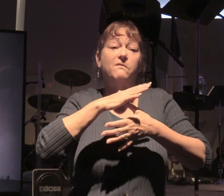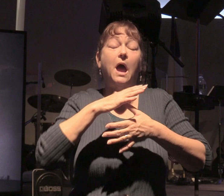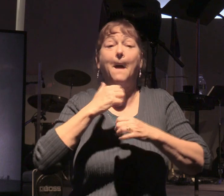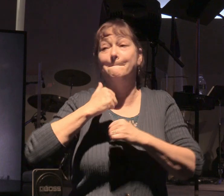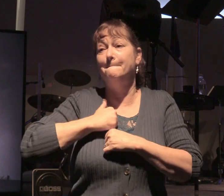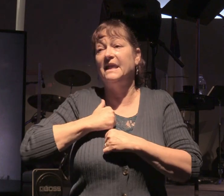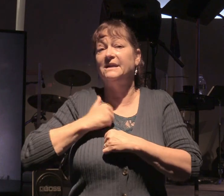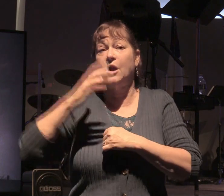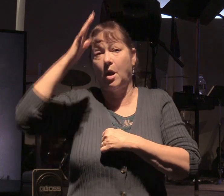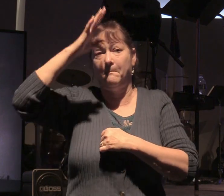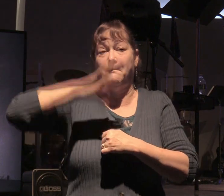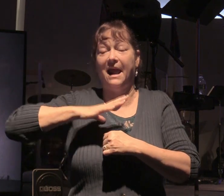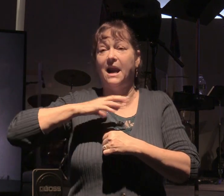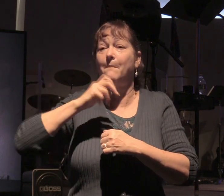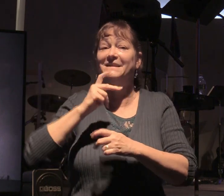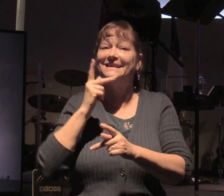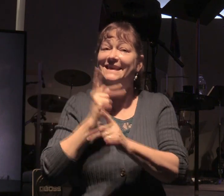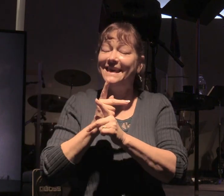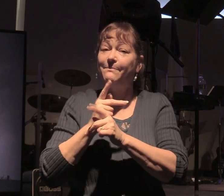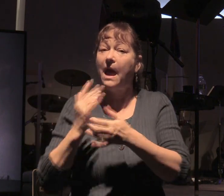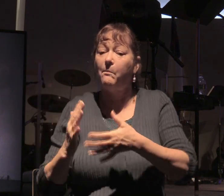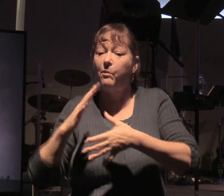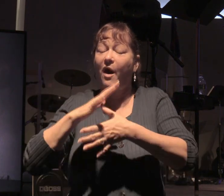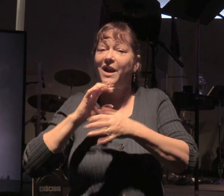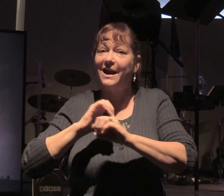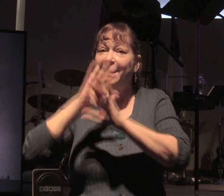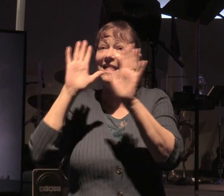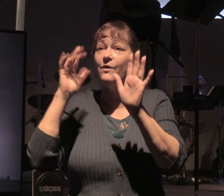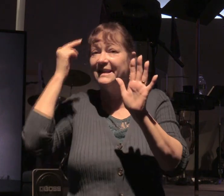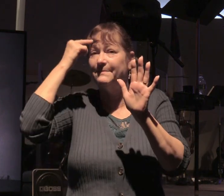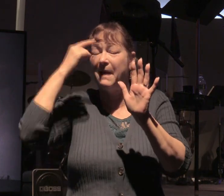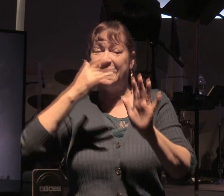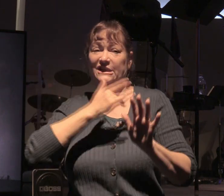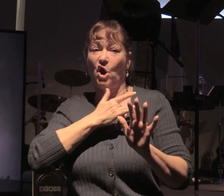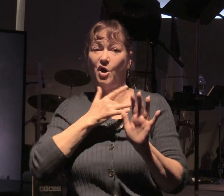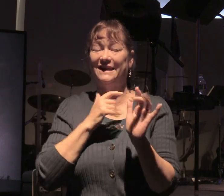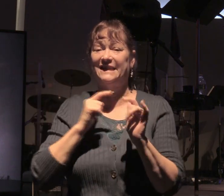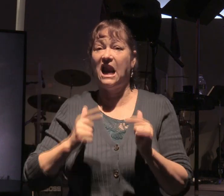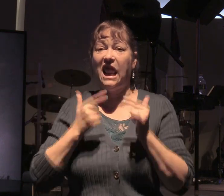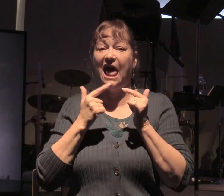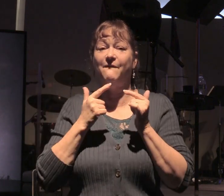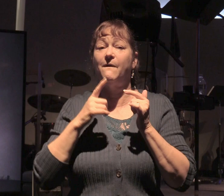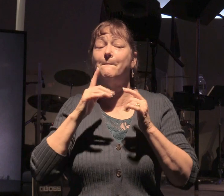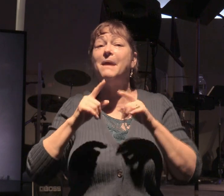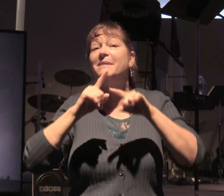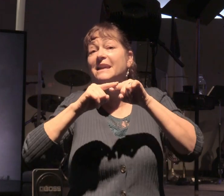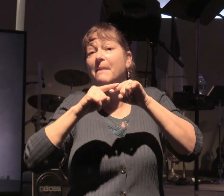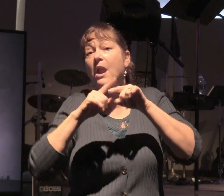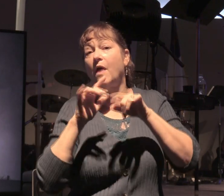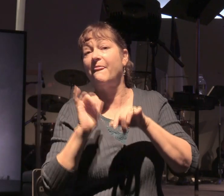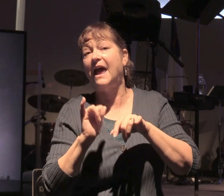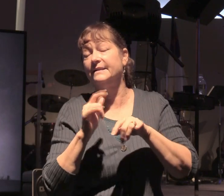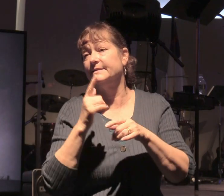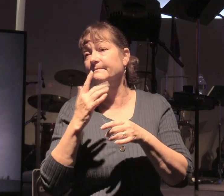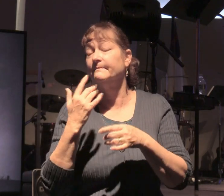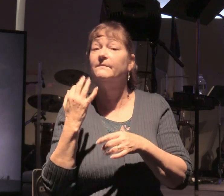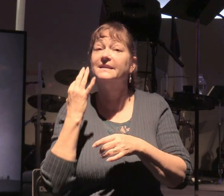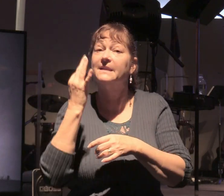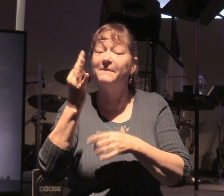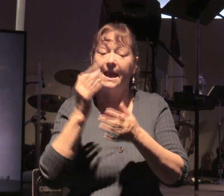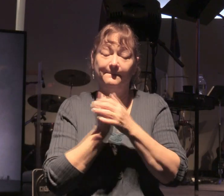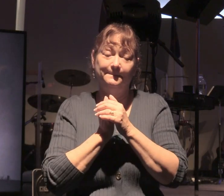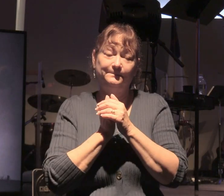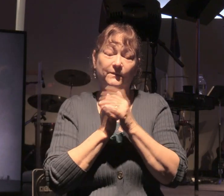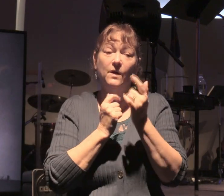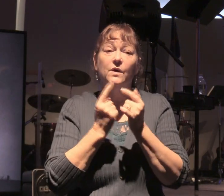man, and he must keep that priority clear in his mind and his heart. His life might depend upon it someday.